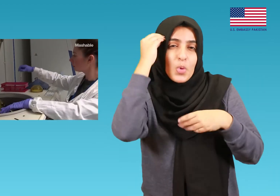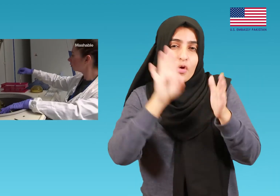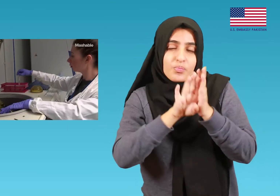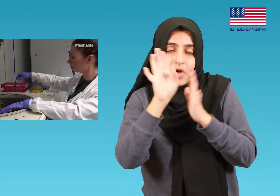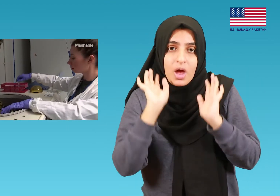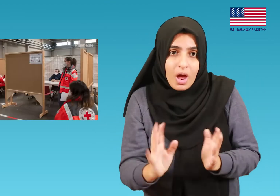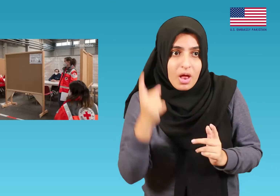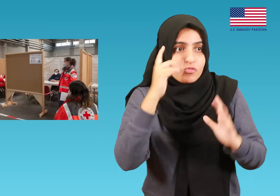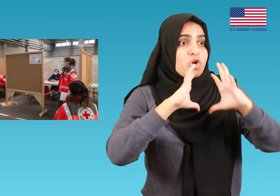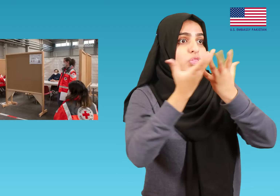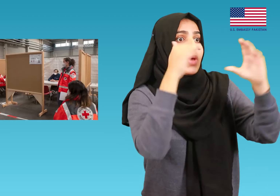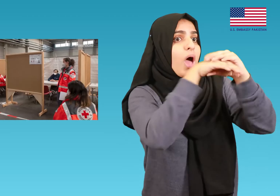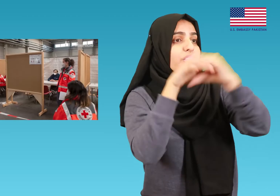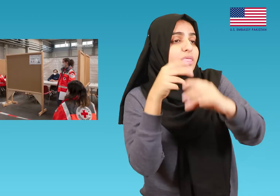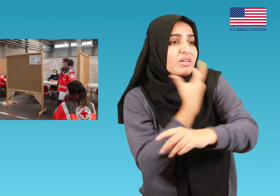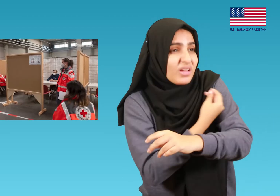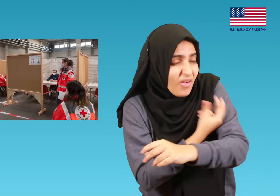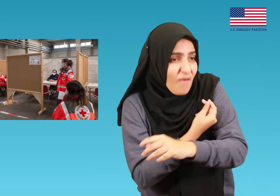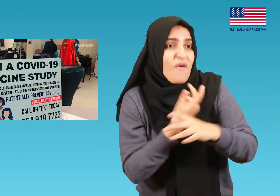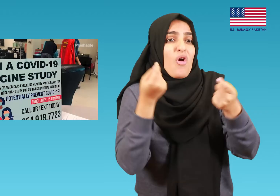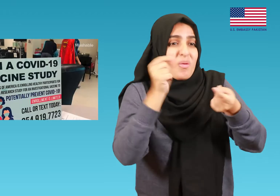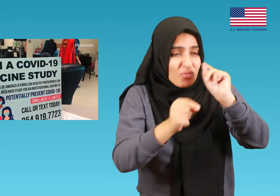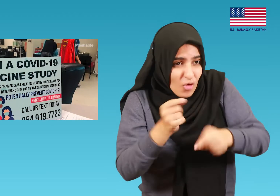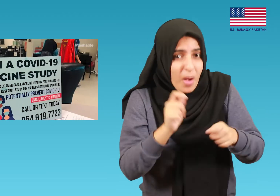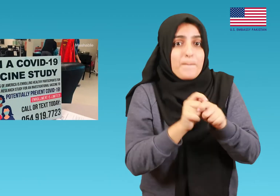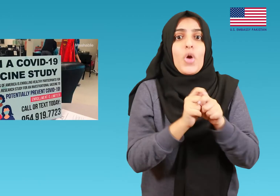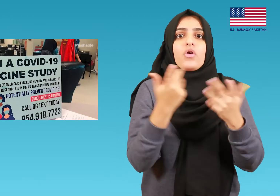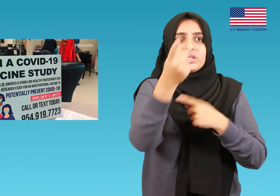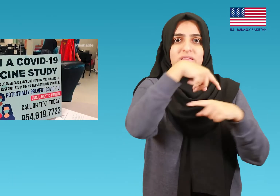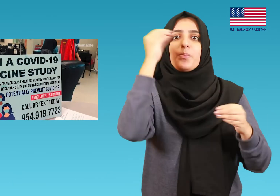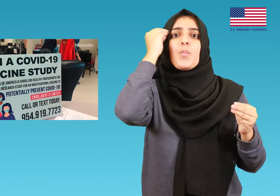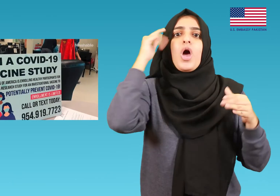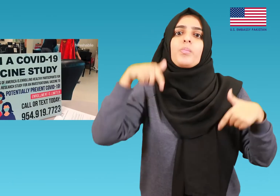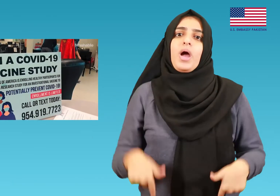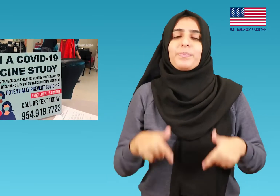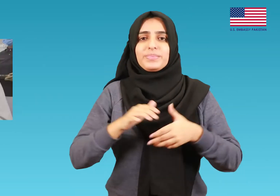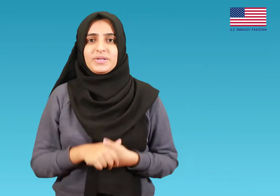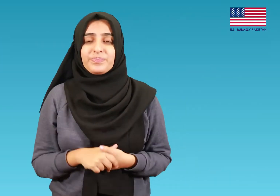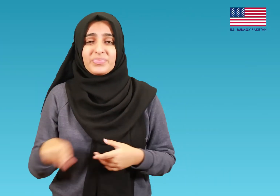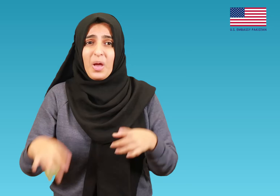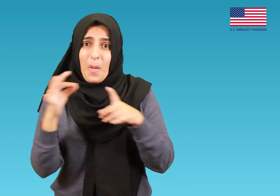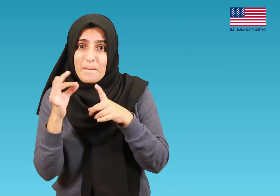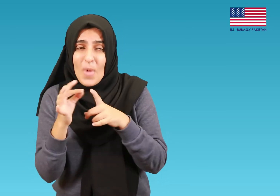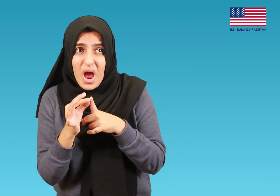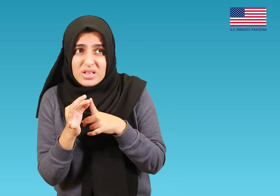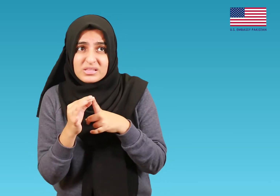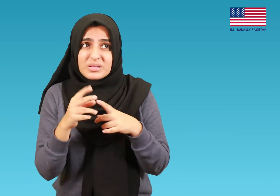better as to where the world stands as far as the vaccine development is concerned. Now, as far as Pakistan is concerned, we